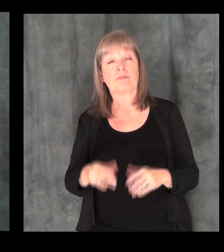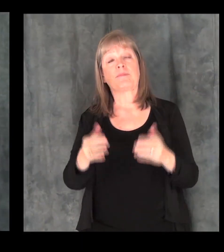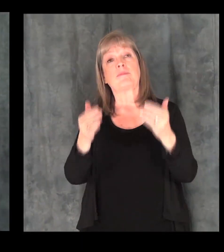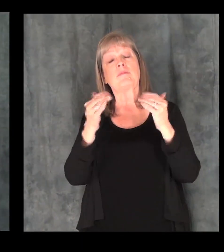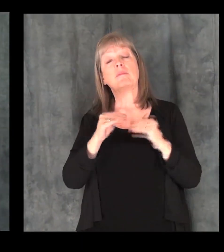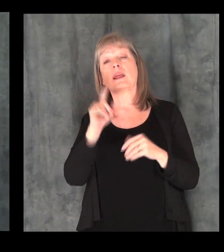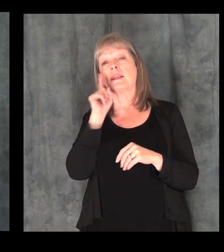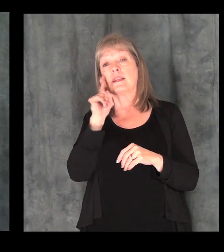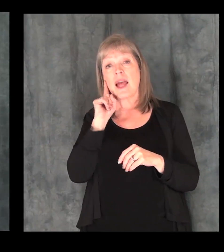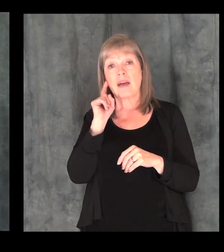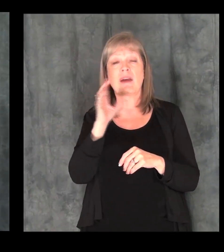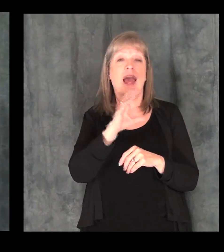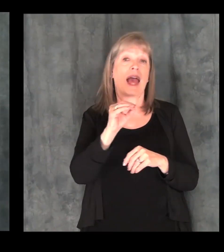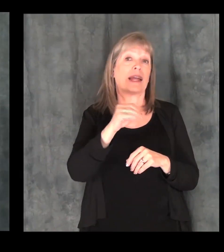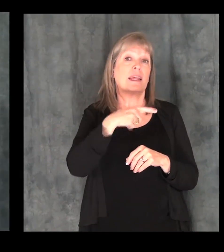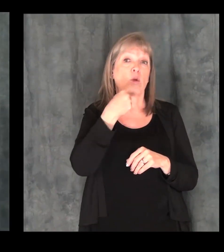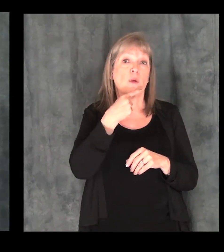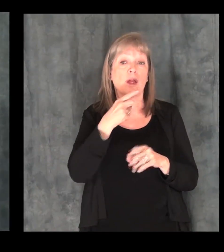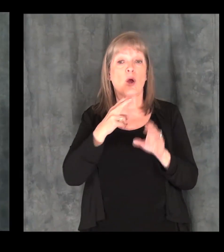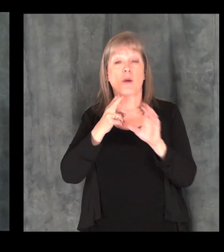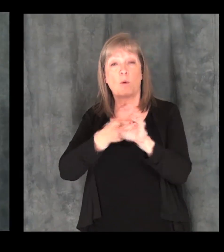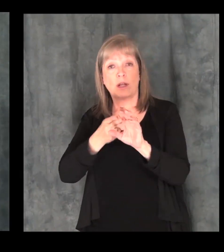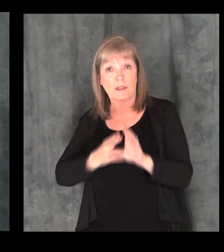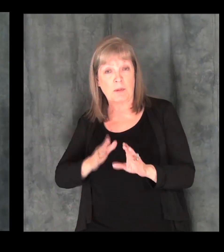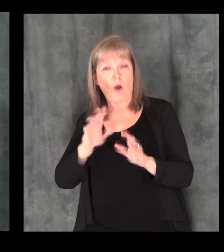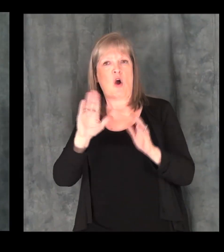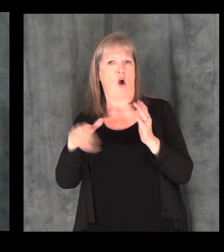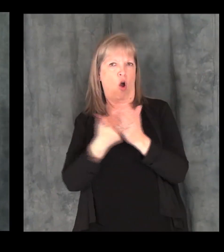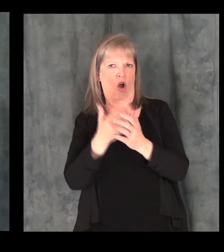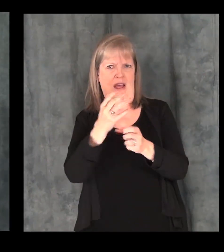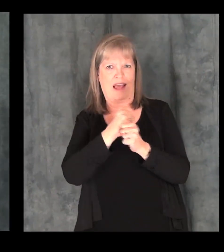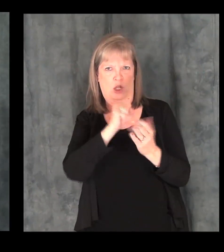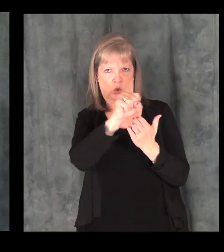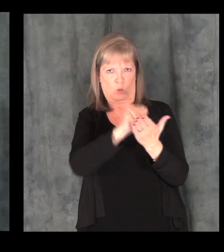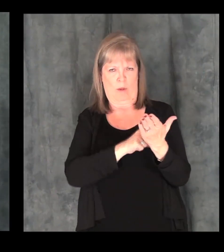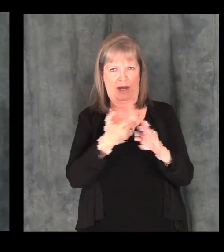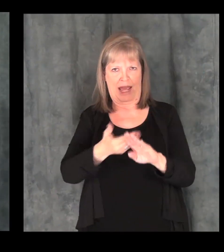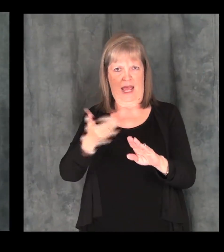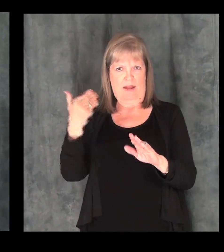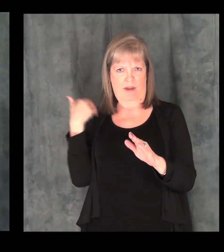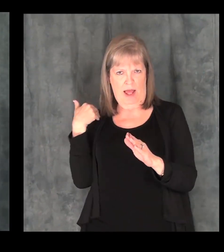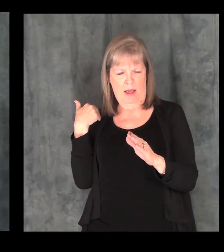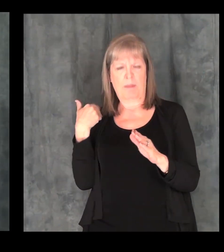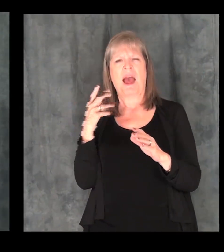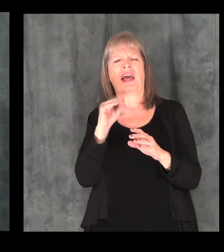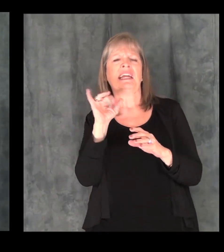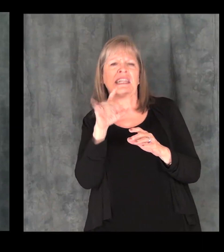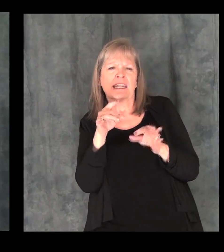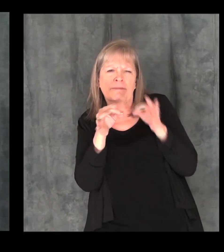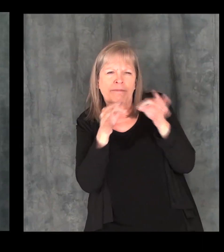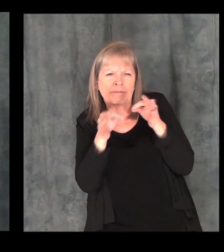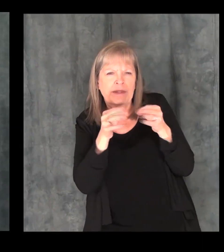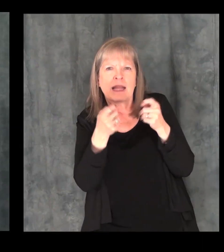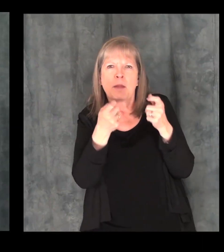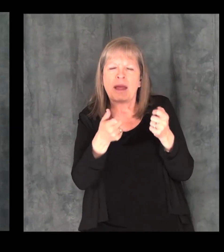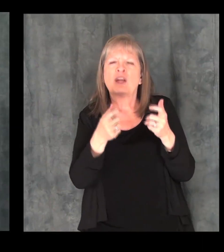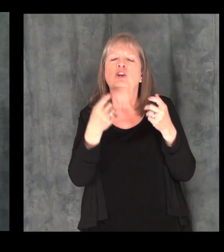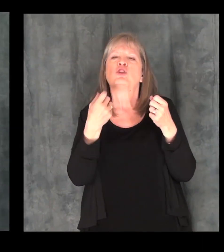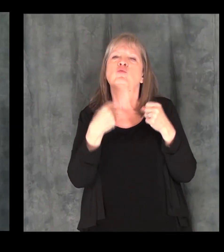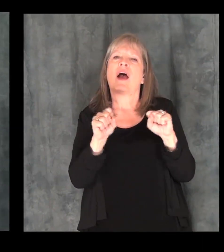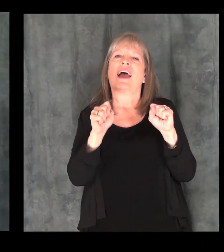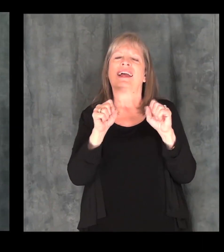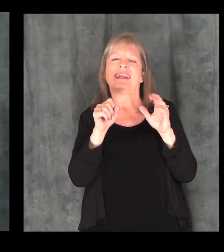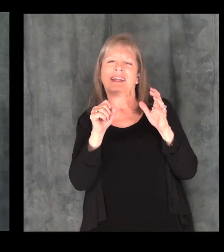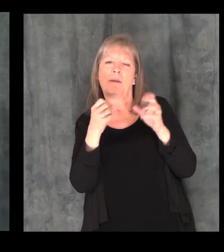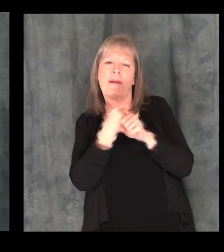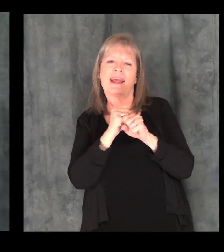deaf and hearing participants all received the script beforehand, and they were given a brief though to try and make the interactions as naturalistic as possible.